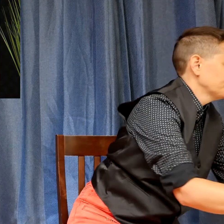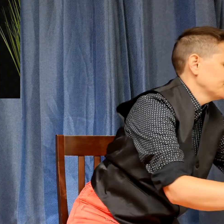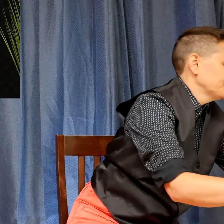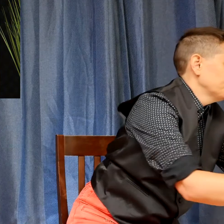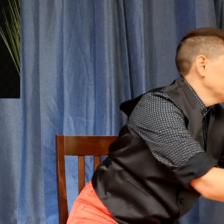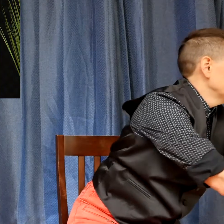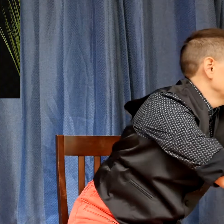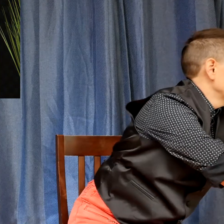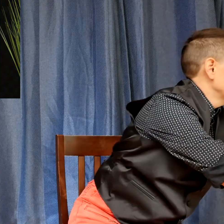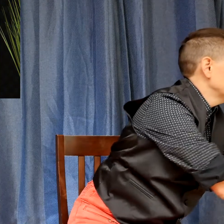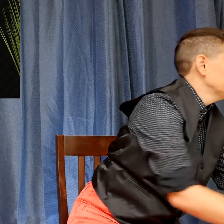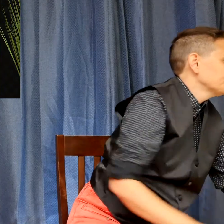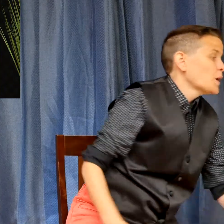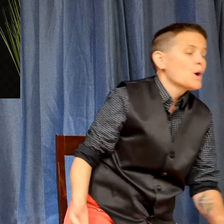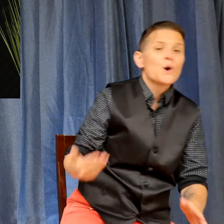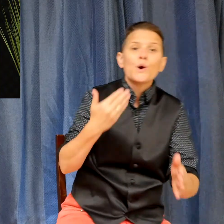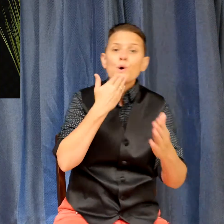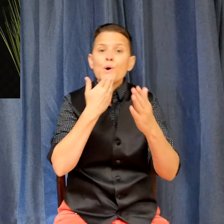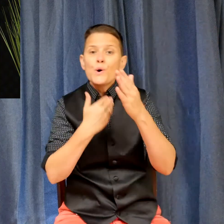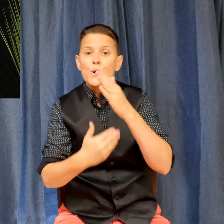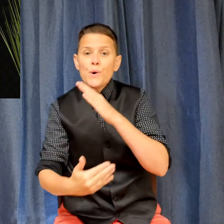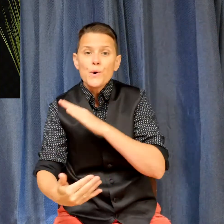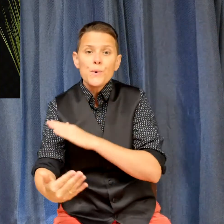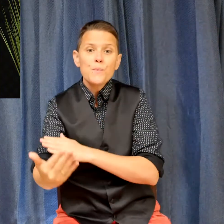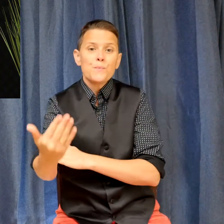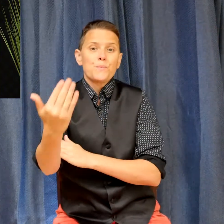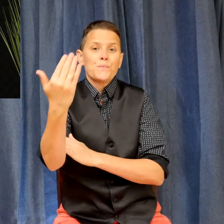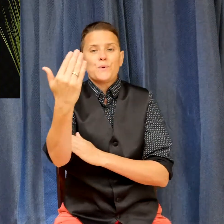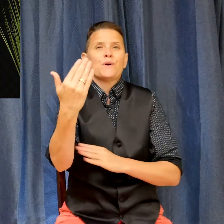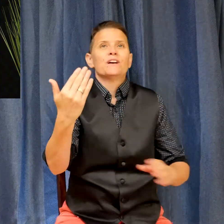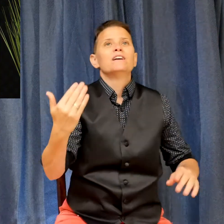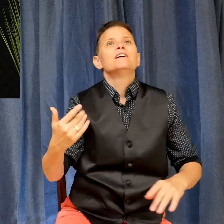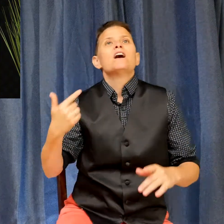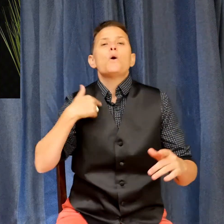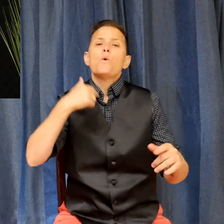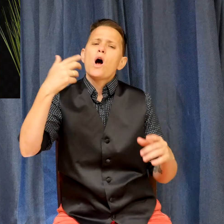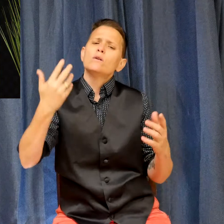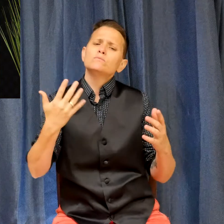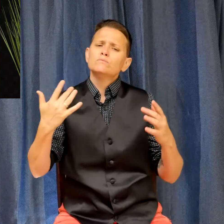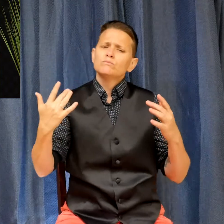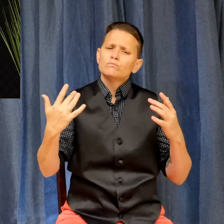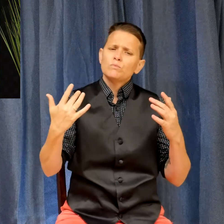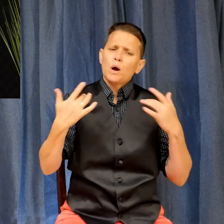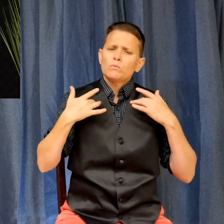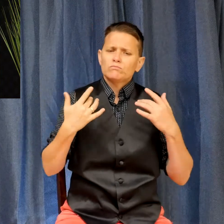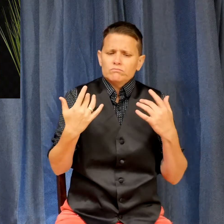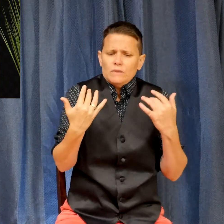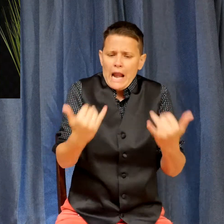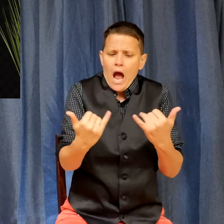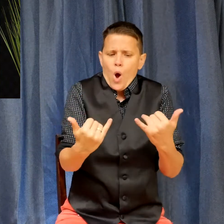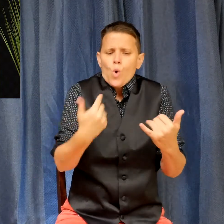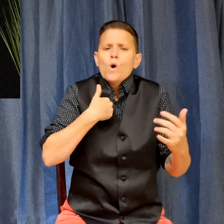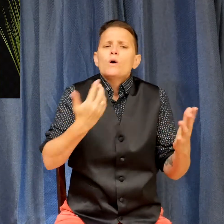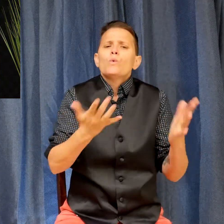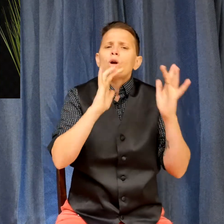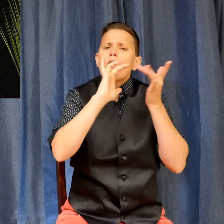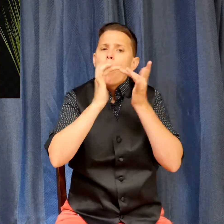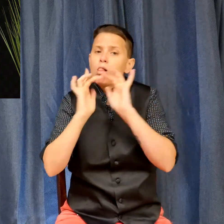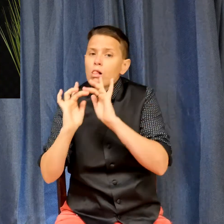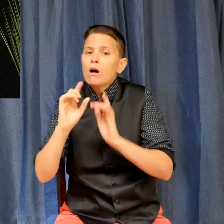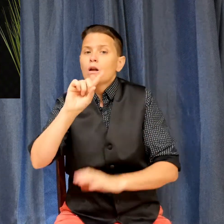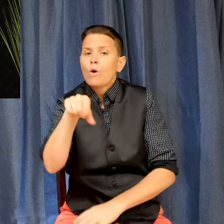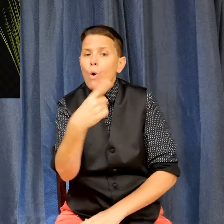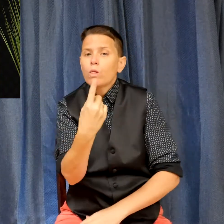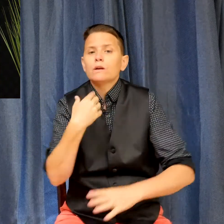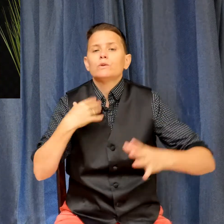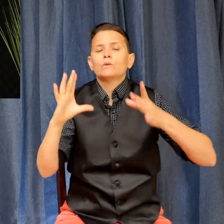Good morning, spiritual family. While we're in this virtual-only format, you can help us grow our spiritual community and spread